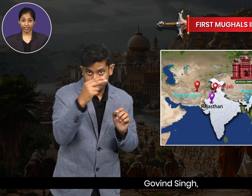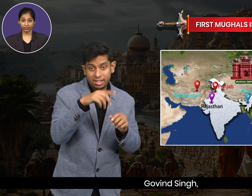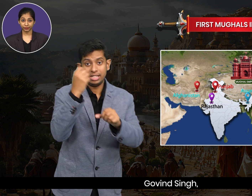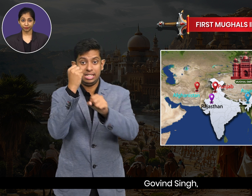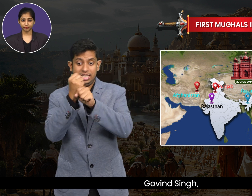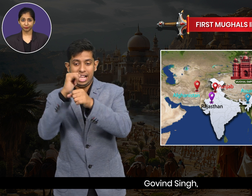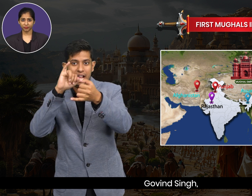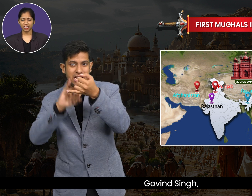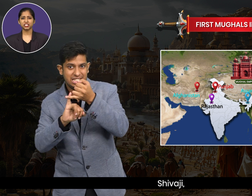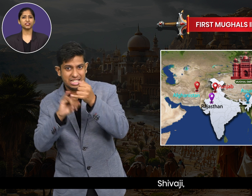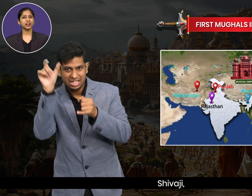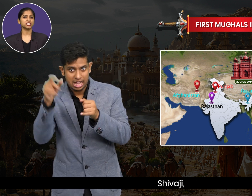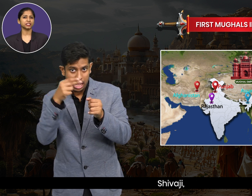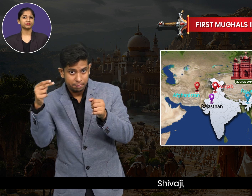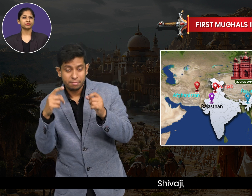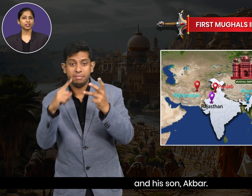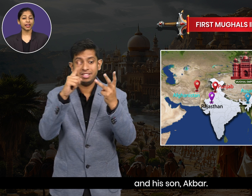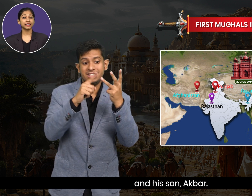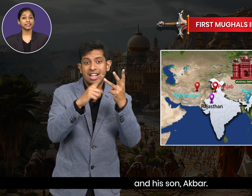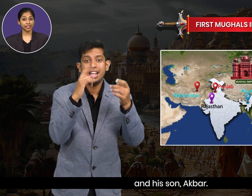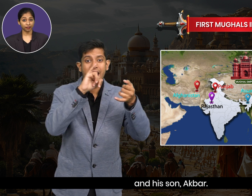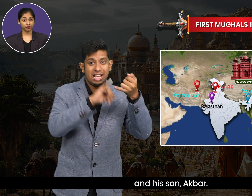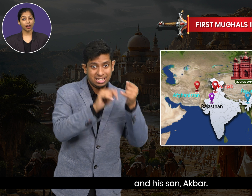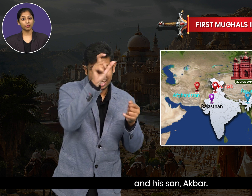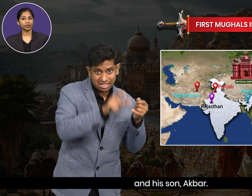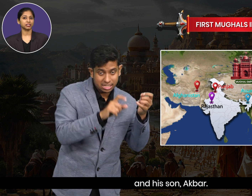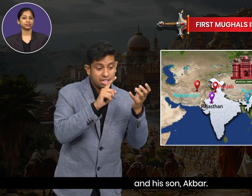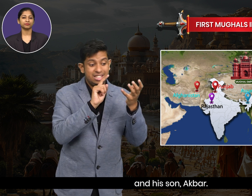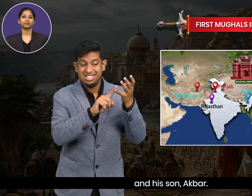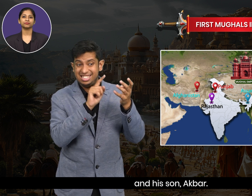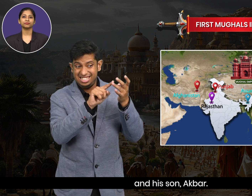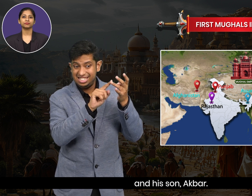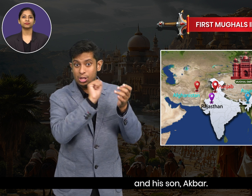Gobind Singh, Shivaji, and his son Akbar.